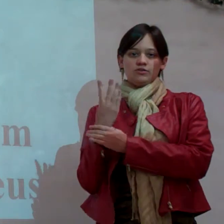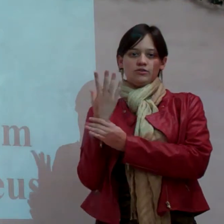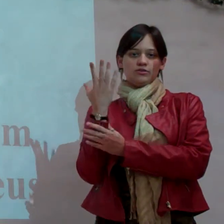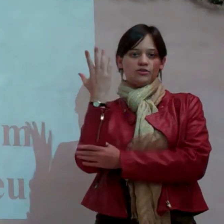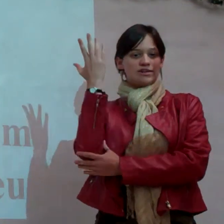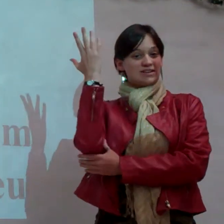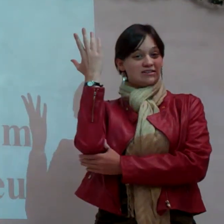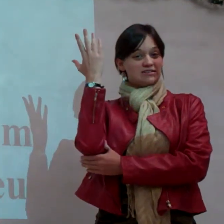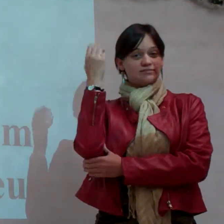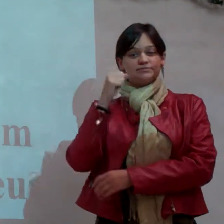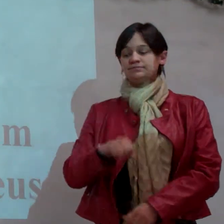crescant.